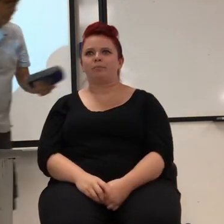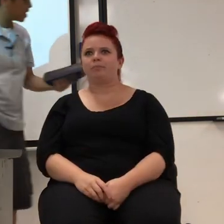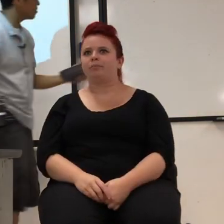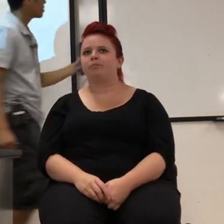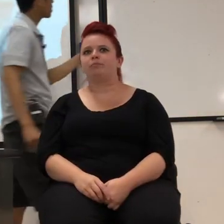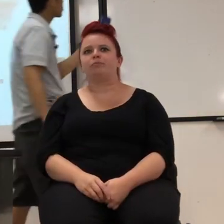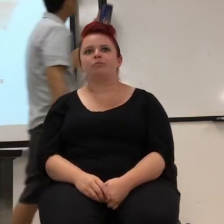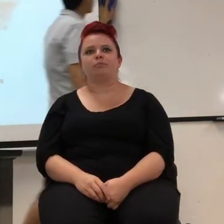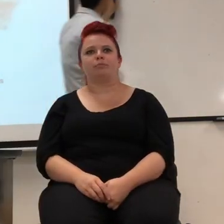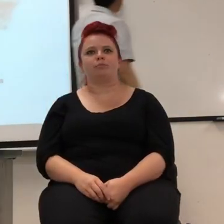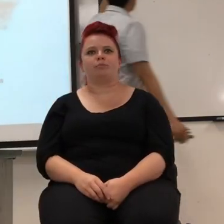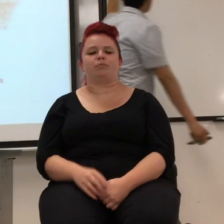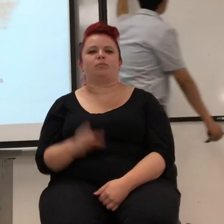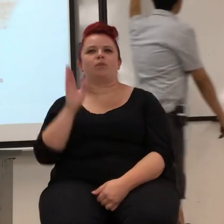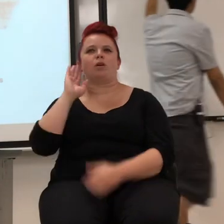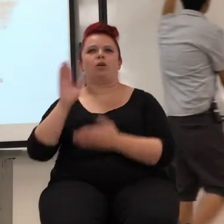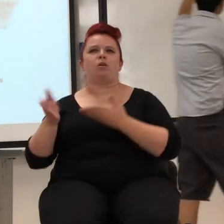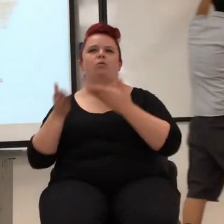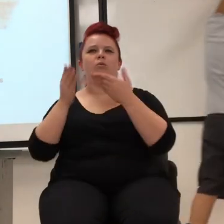I gotta give you some numbers.